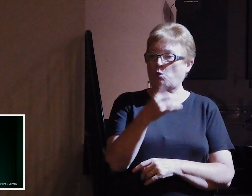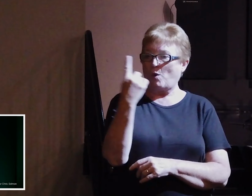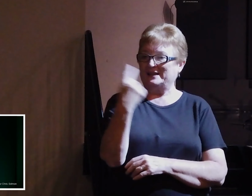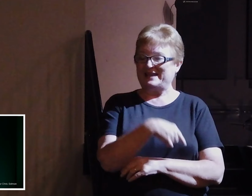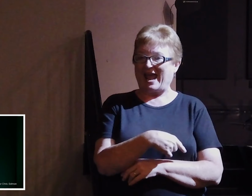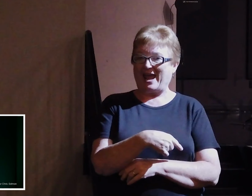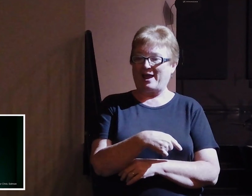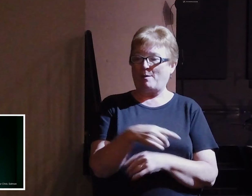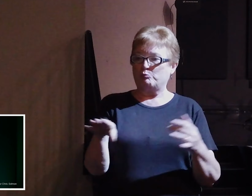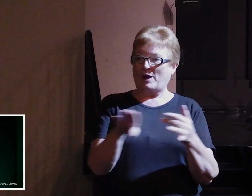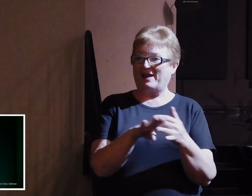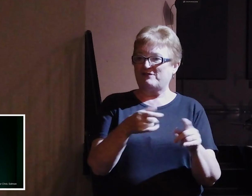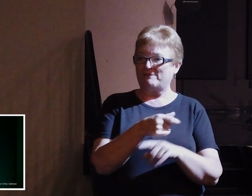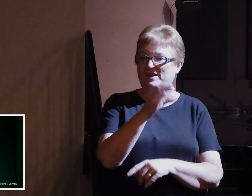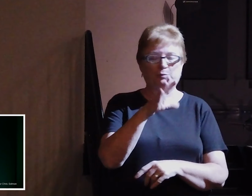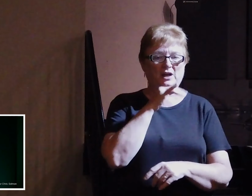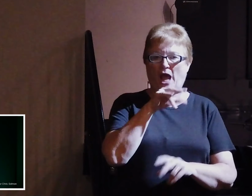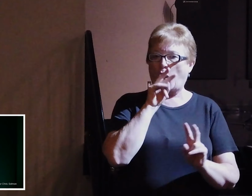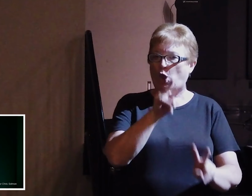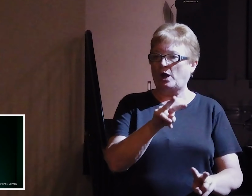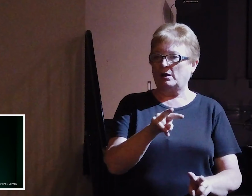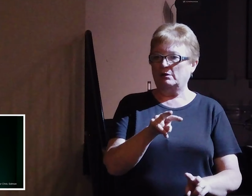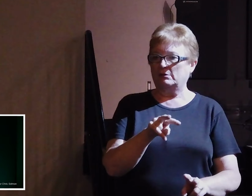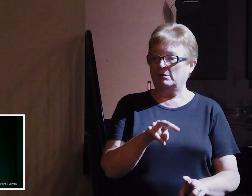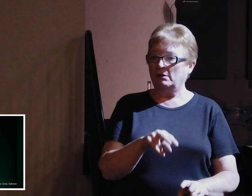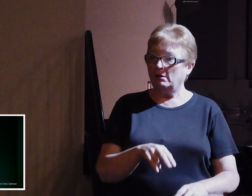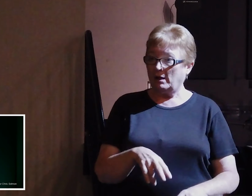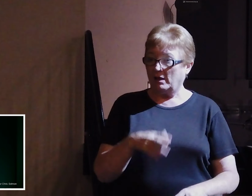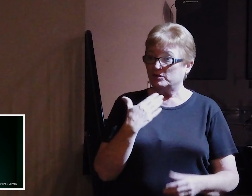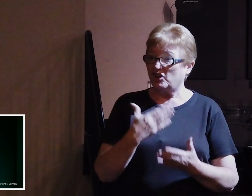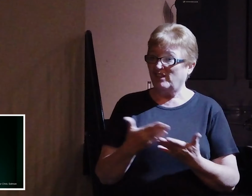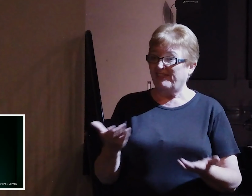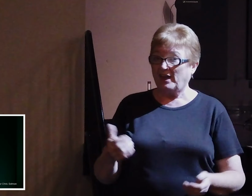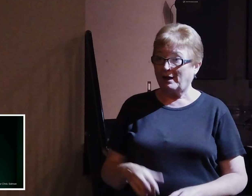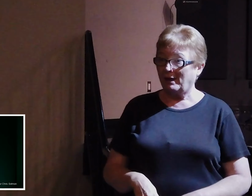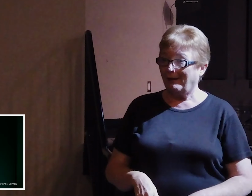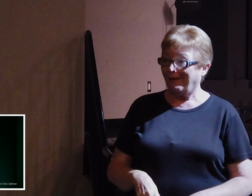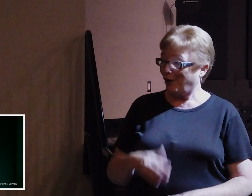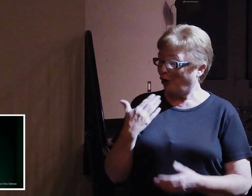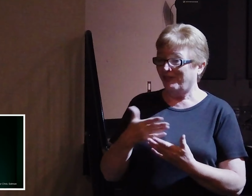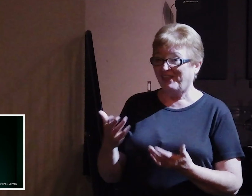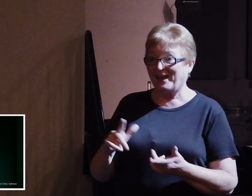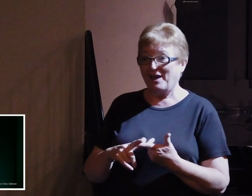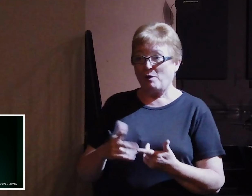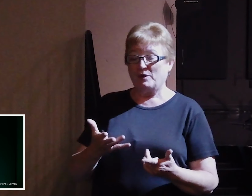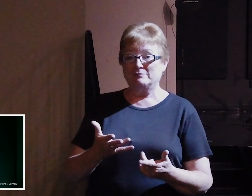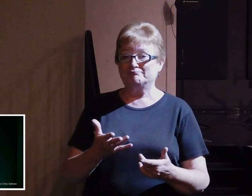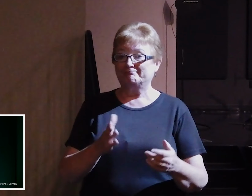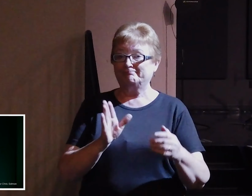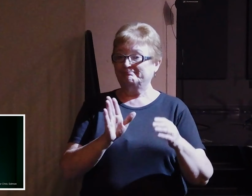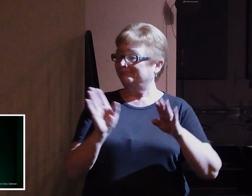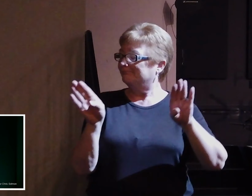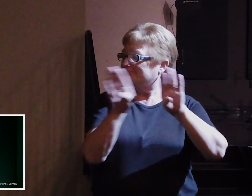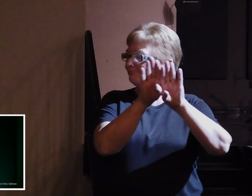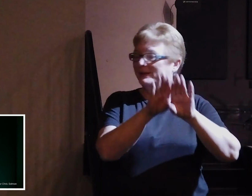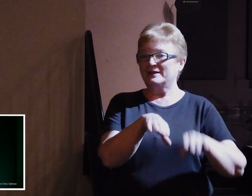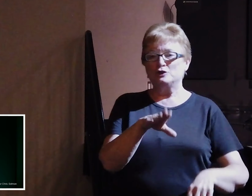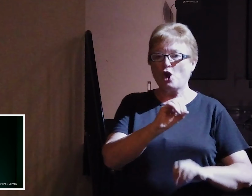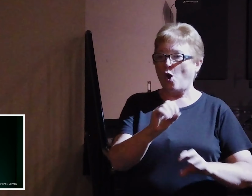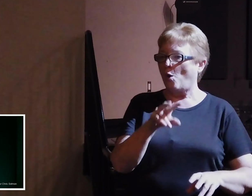That was probably actually a good thing for us this week to do good. And we actually were able to focus on some other things. That might be a good thing.